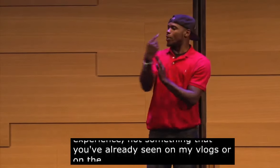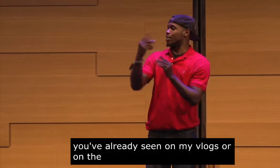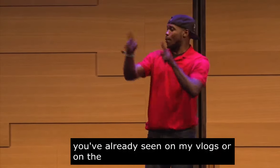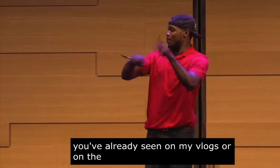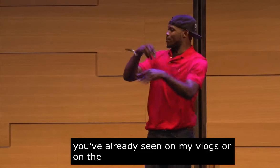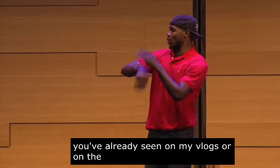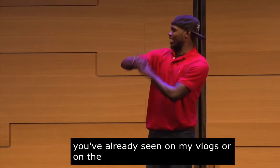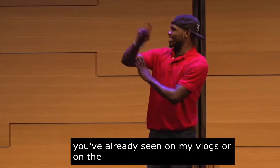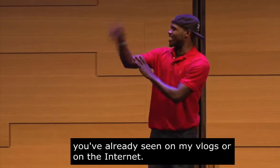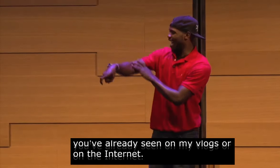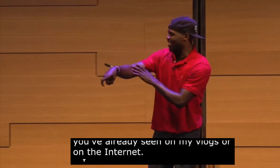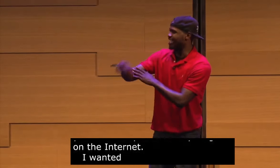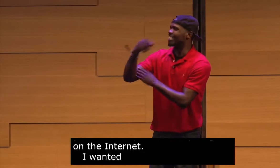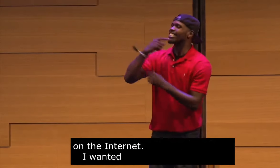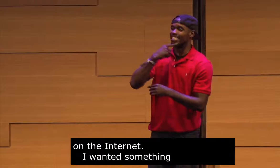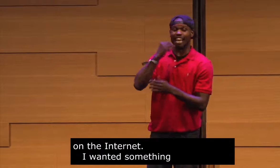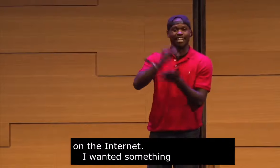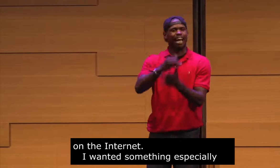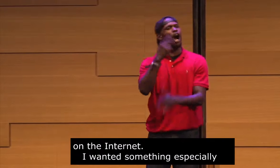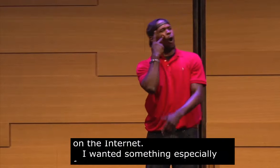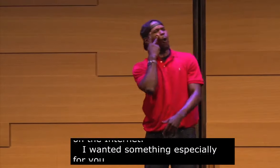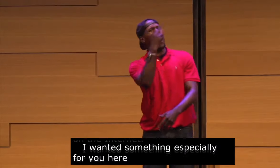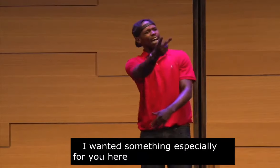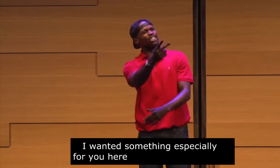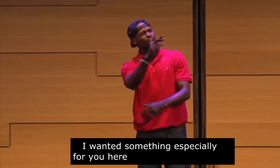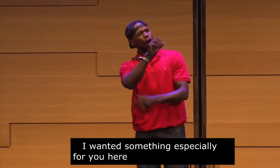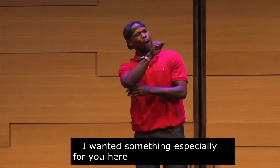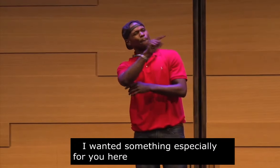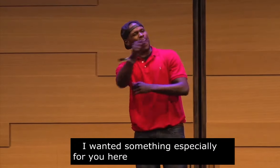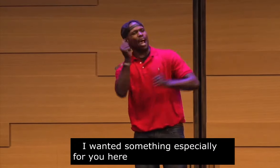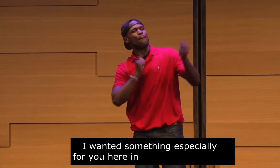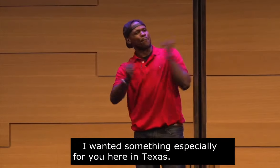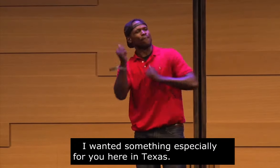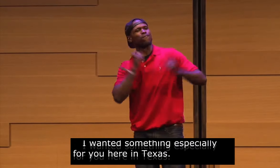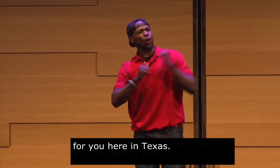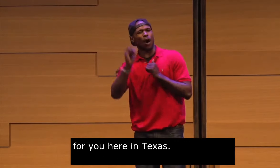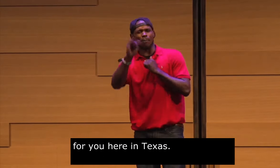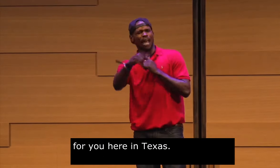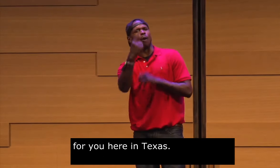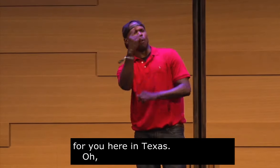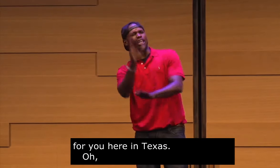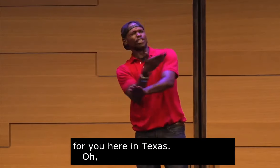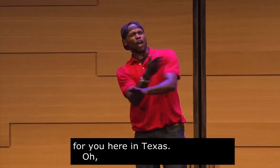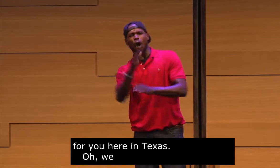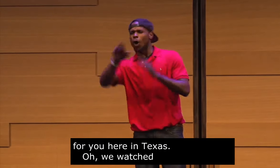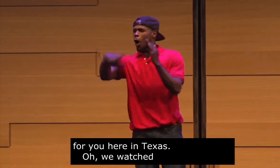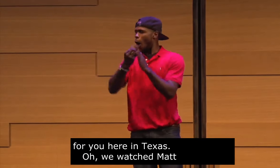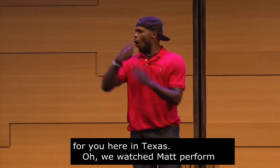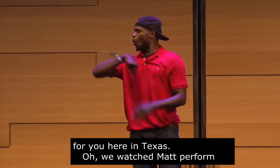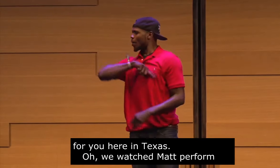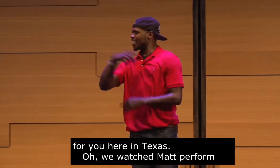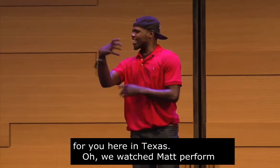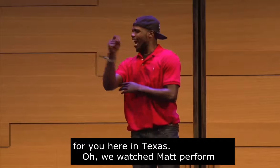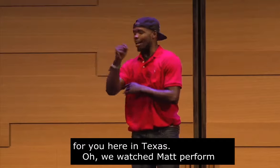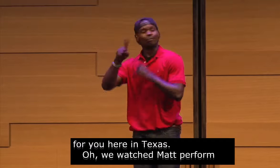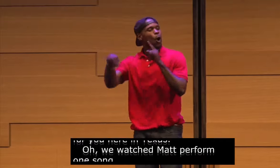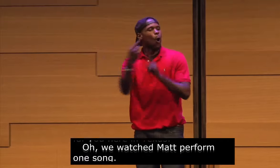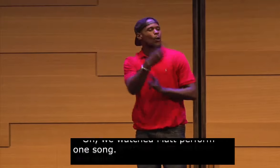I wanted something specially for you here in Texas. Oh, we watched Matt perform one song. All